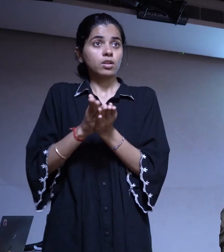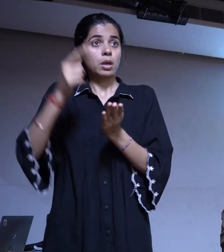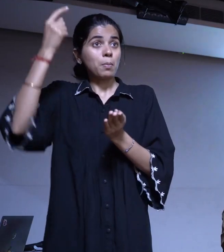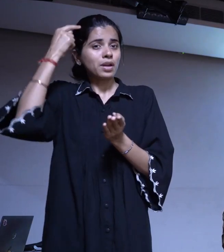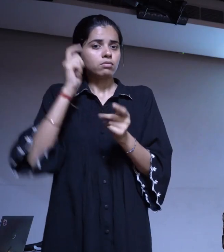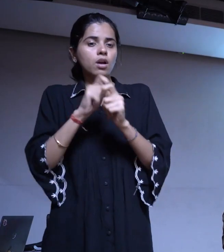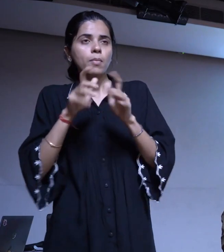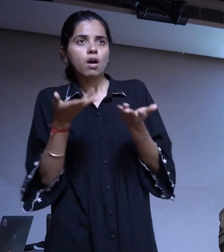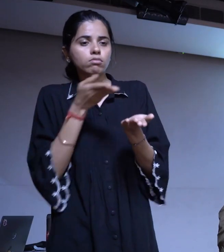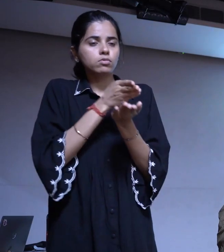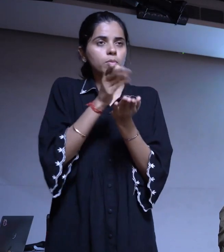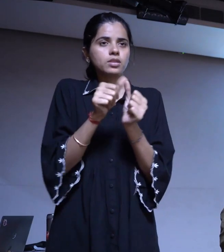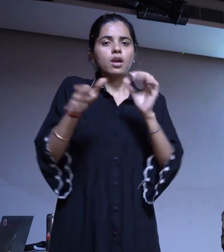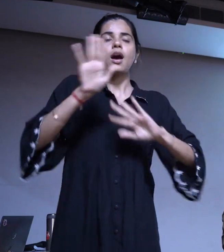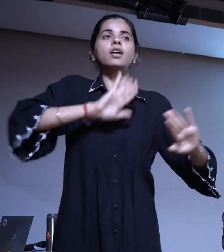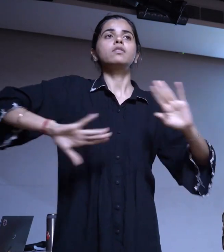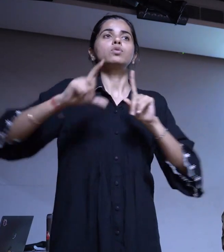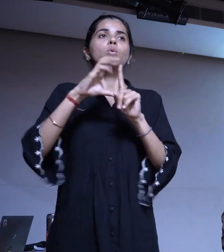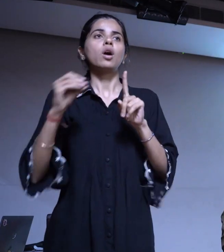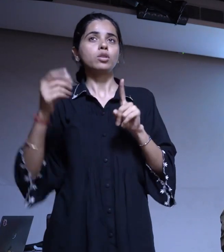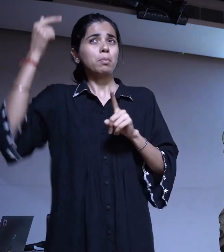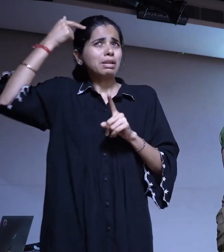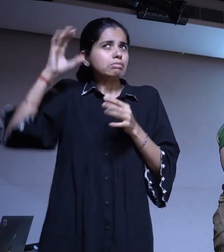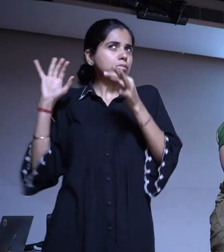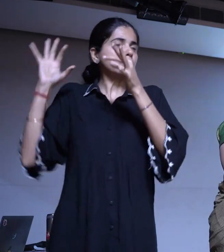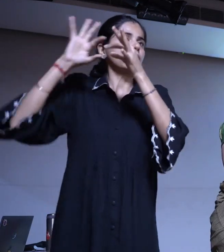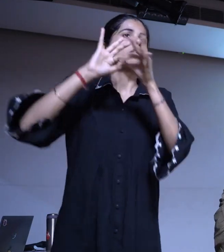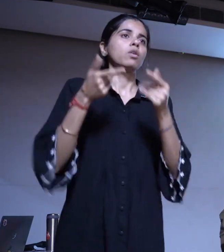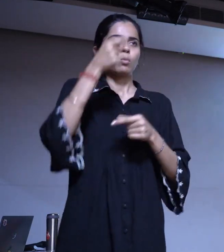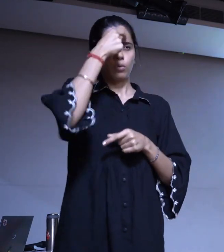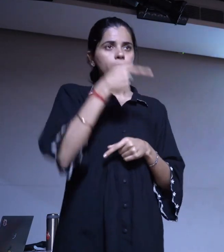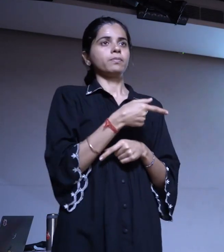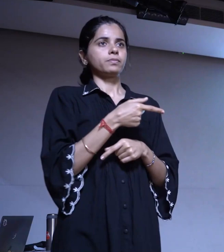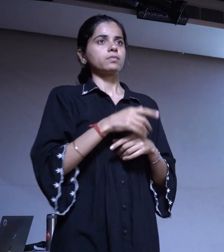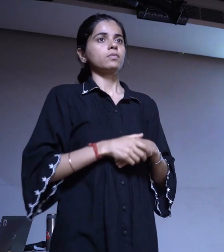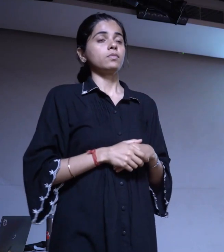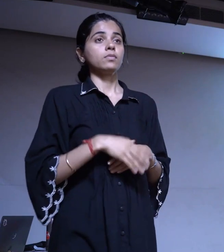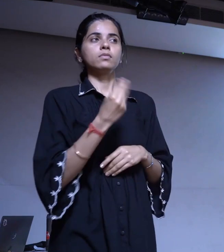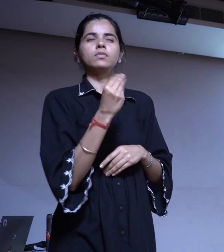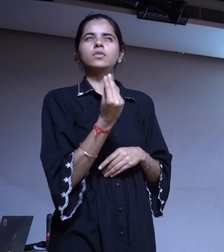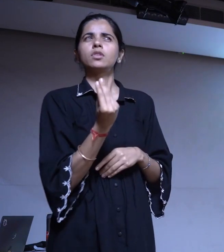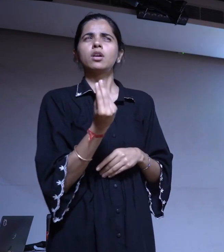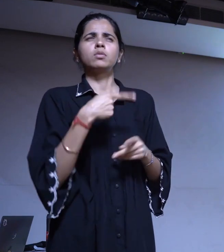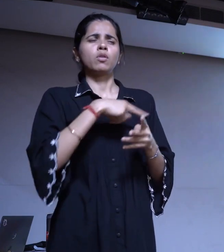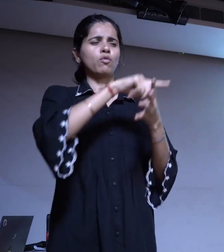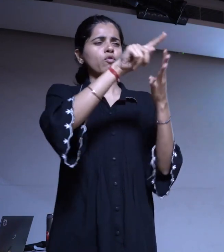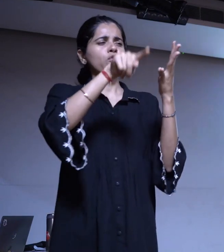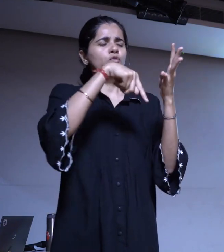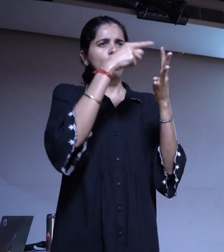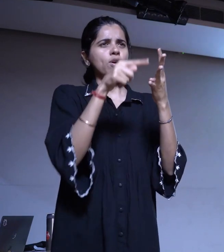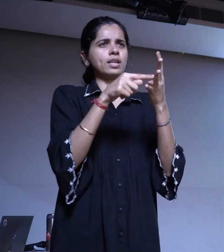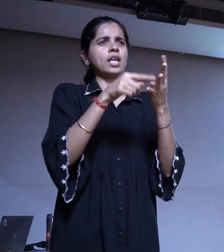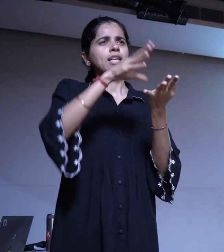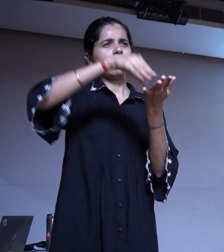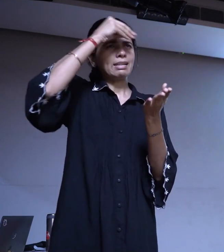functions or activity happens uh in the brain so the there are typically four kinds of specific